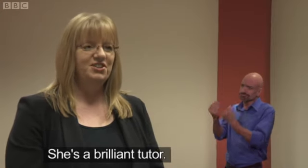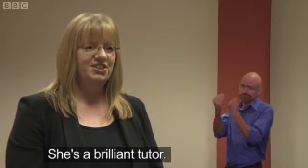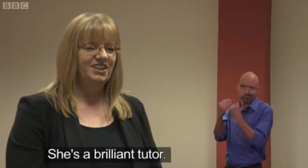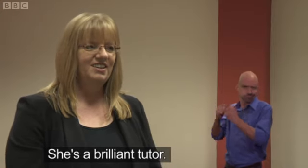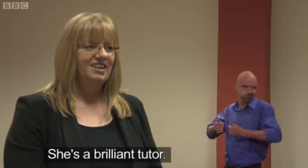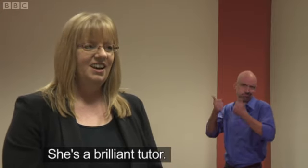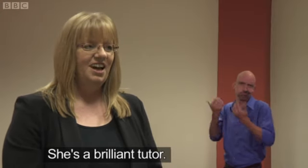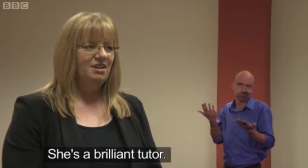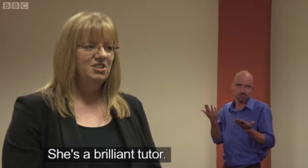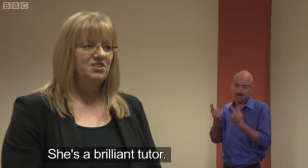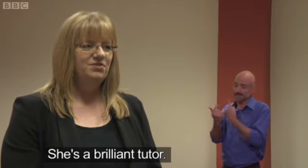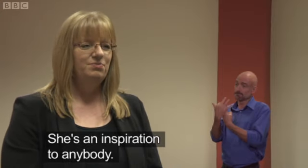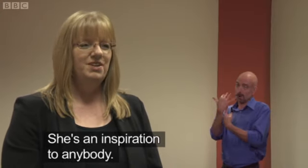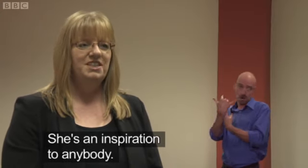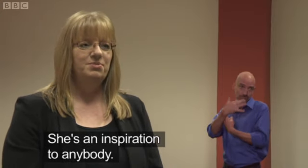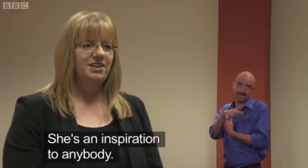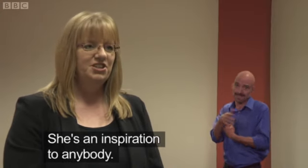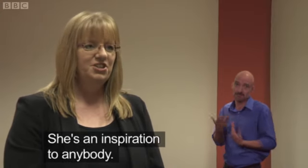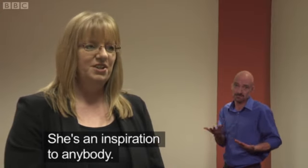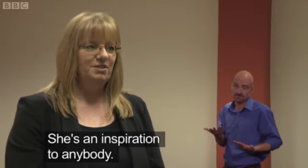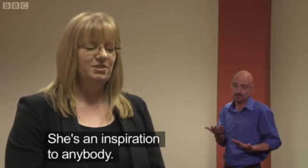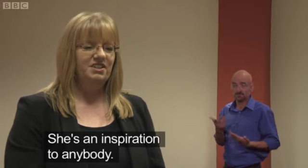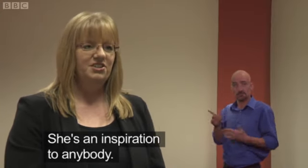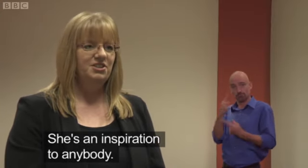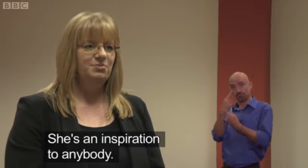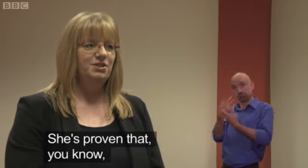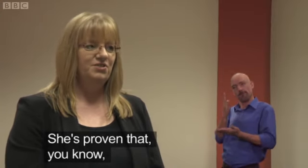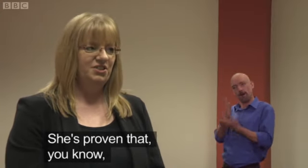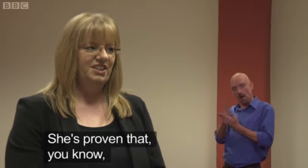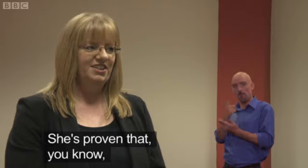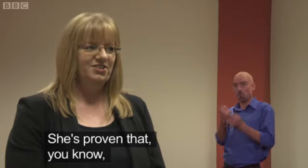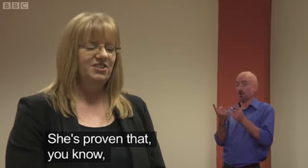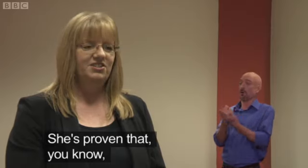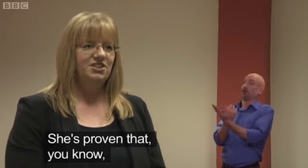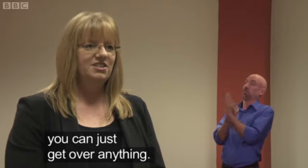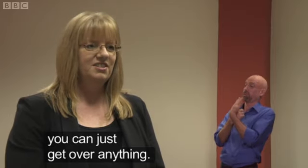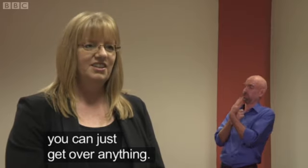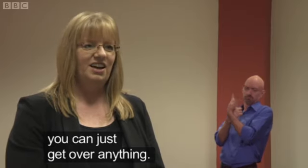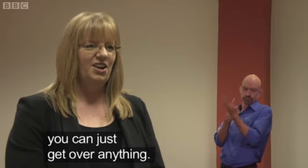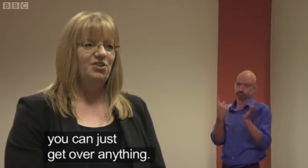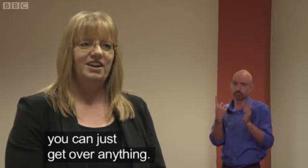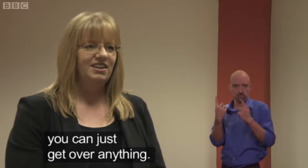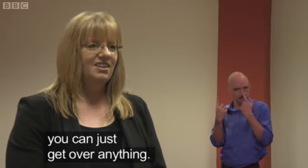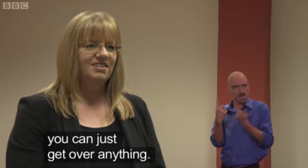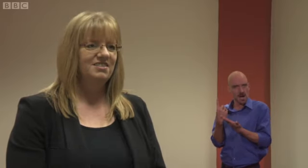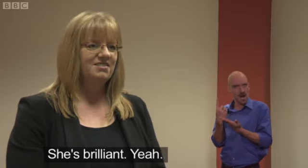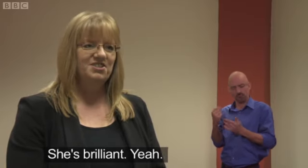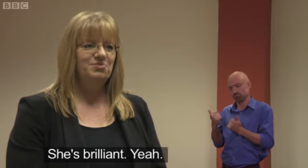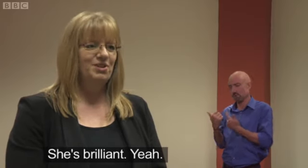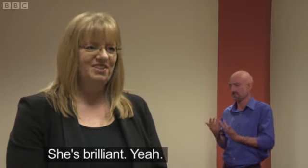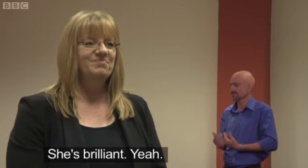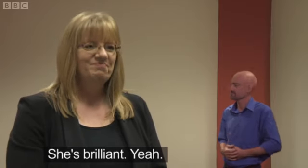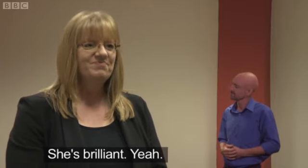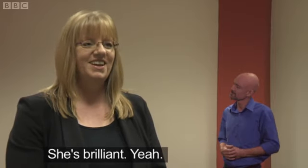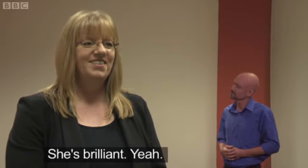tutor. She's an inspiration to anybody. She's proven that, you know, you can just get over anything. She's brilliant. Yeah.